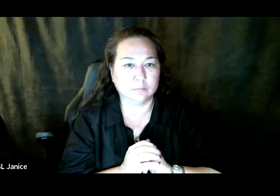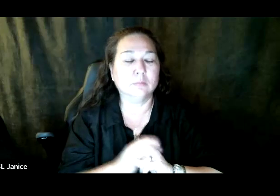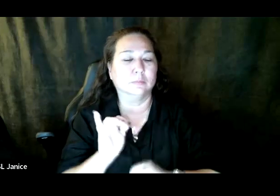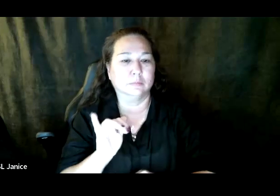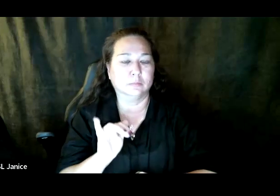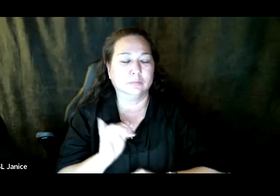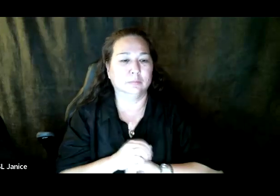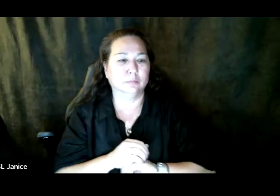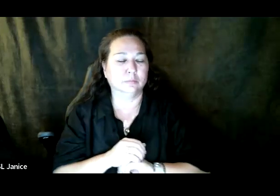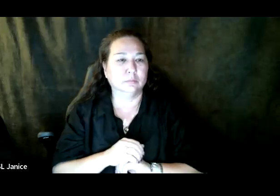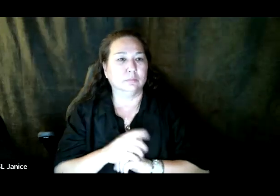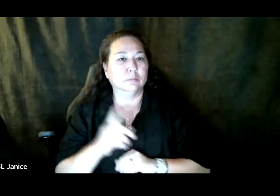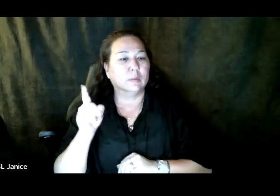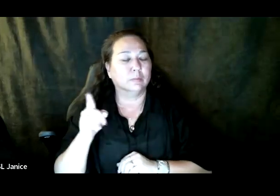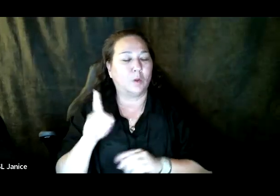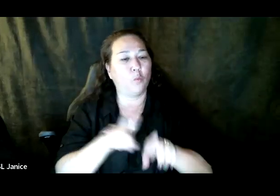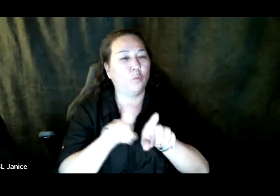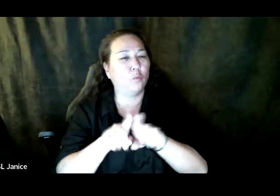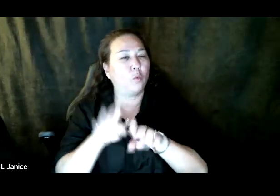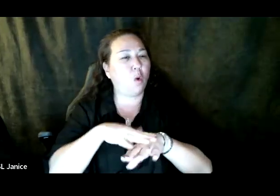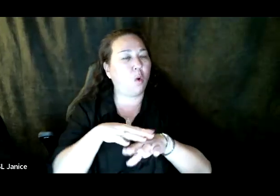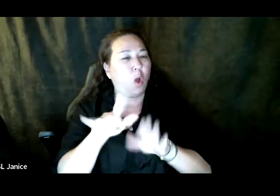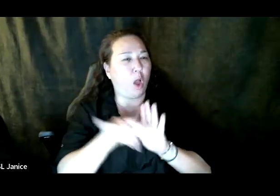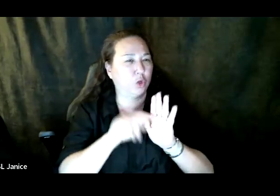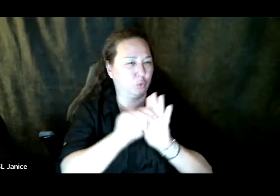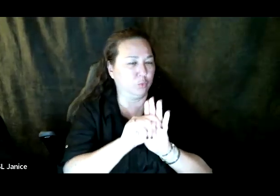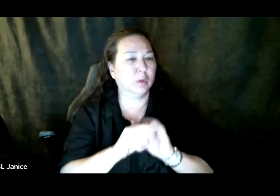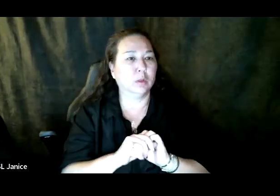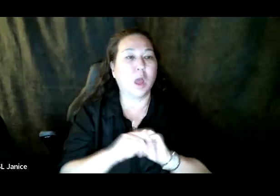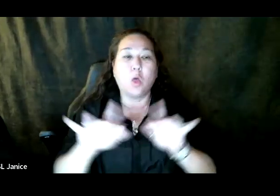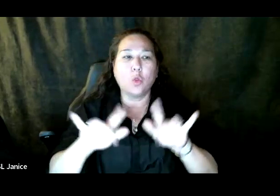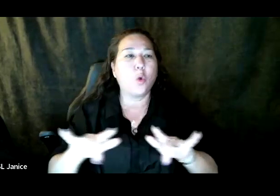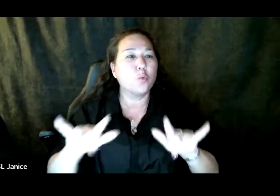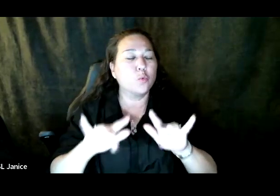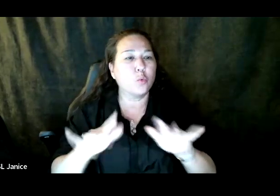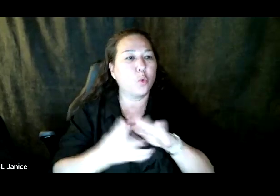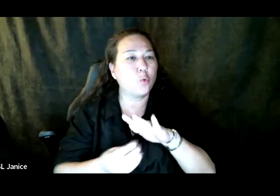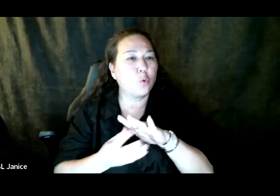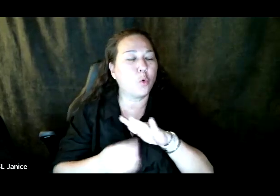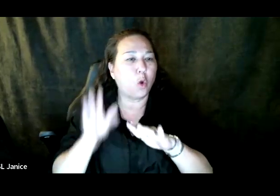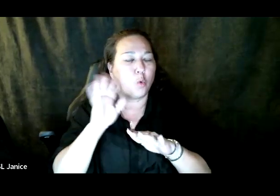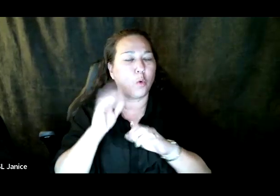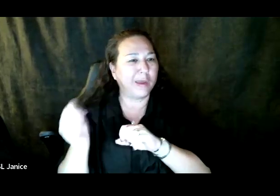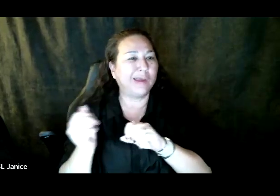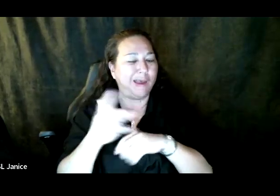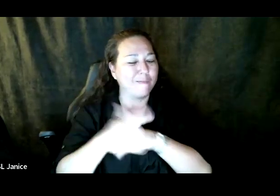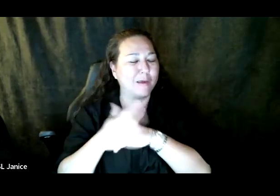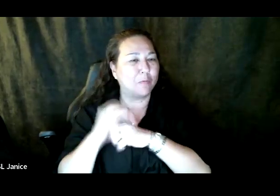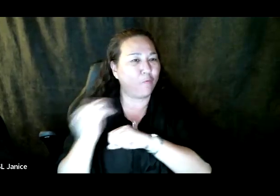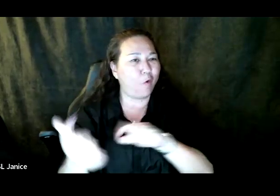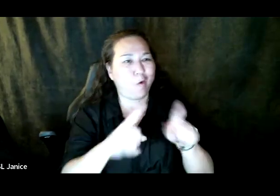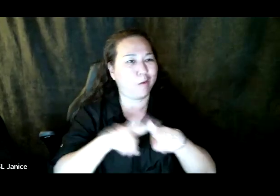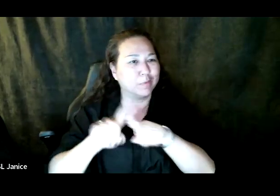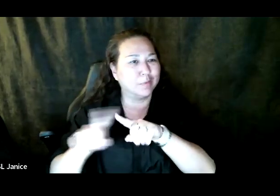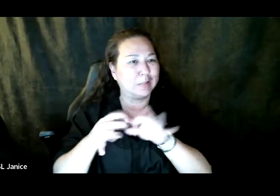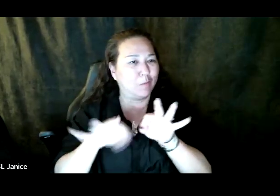and on YouTube. The recording will be available in all of the BPS languages. The committee is